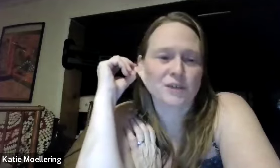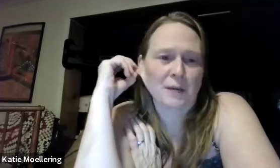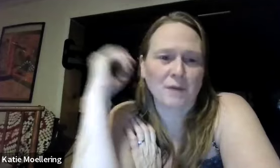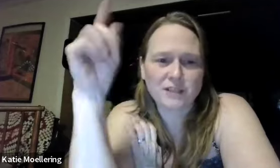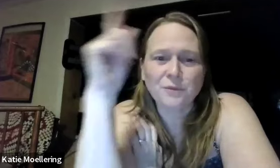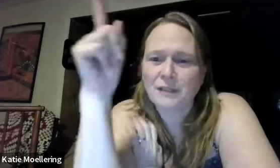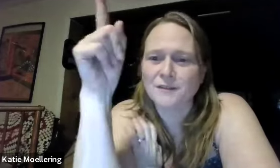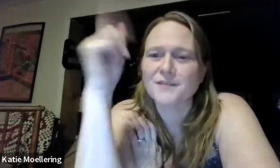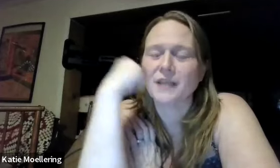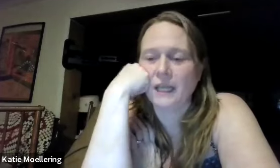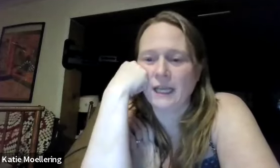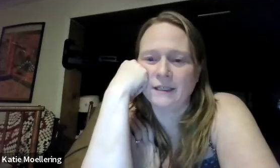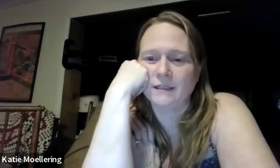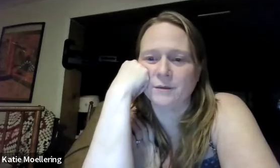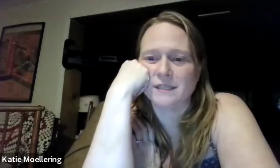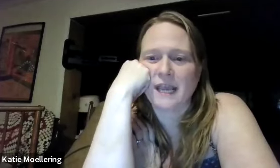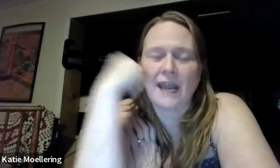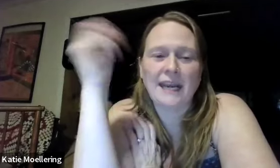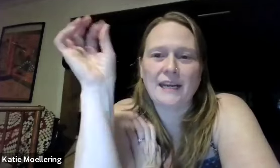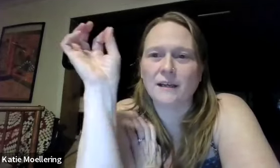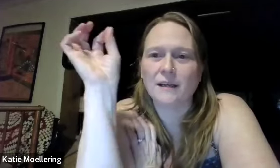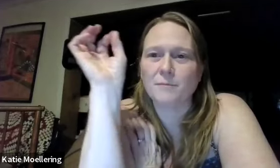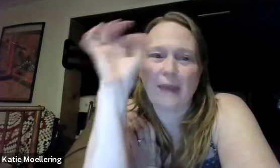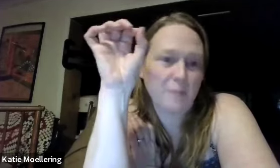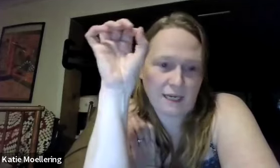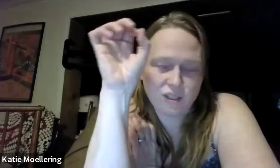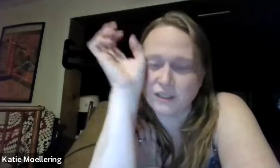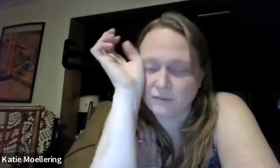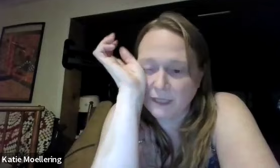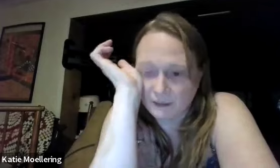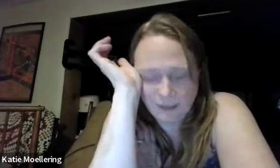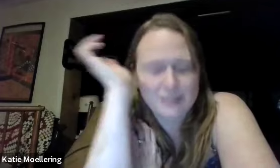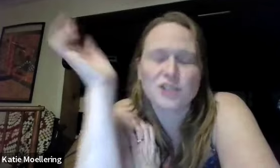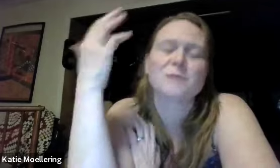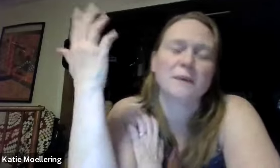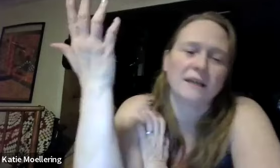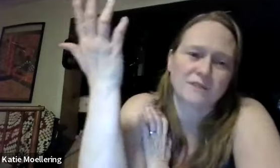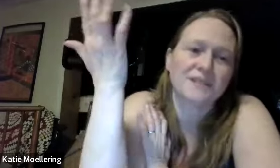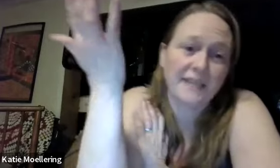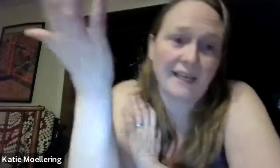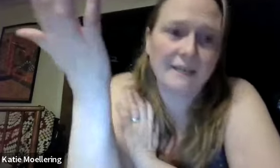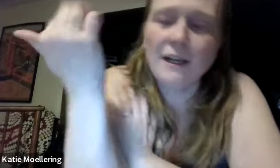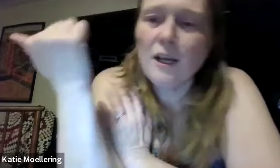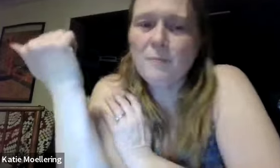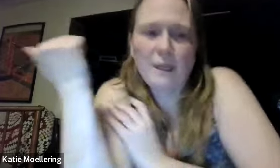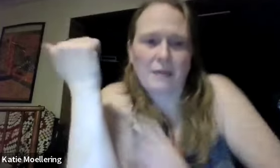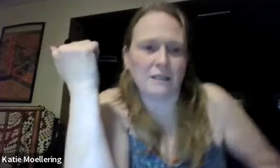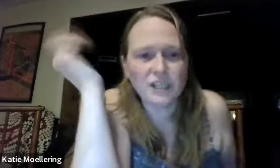Instagram watching the reels and there was a baby. She couldn't have been, I mean, she was big enough to sit, but I mean, she